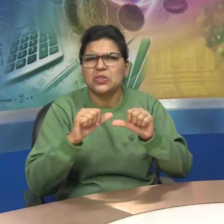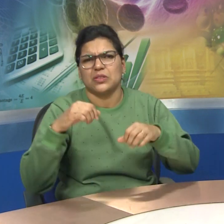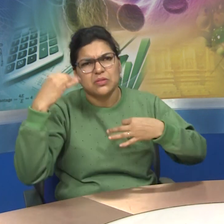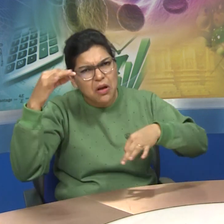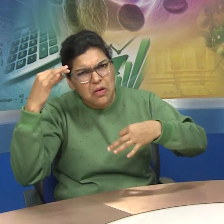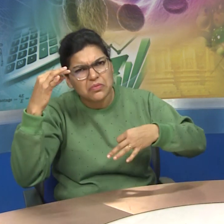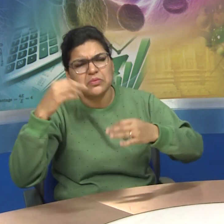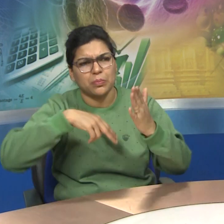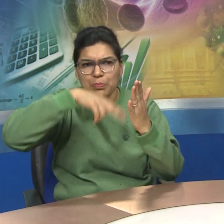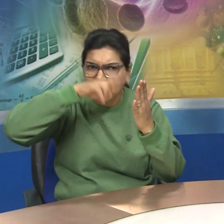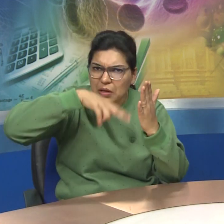They are on different topics.